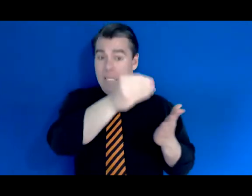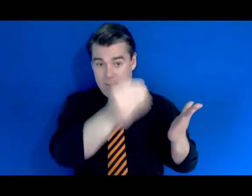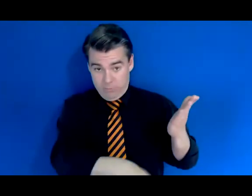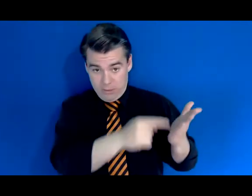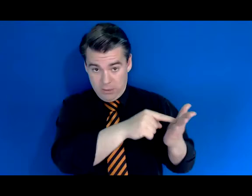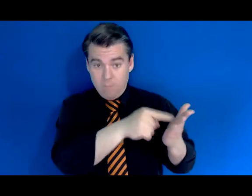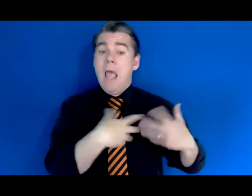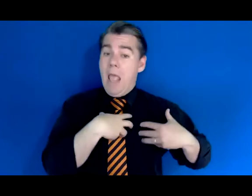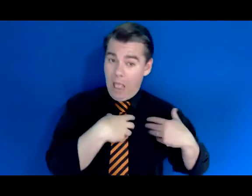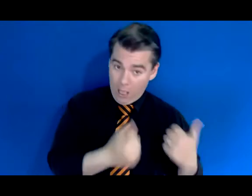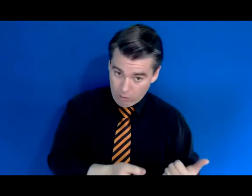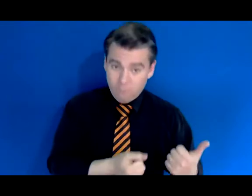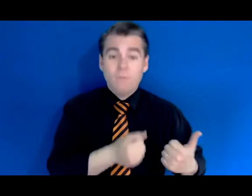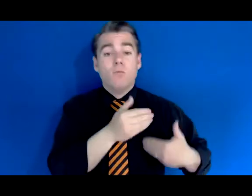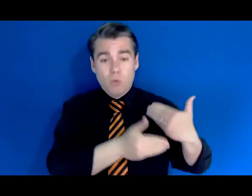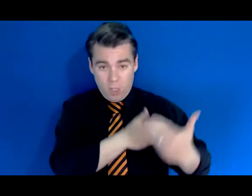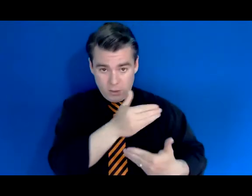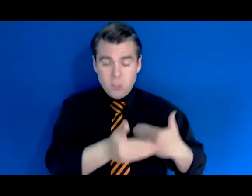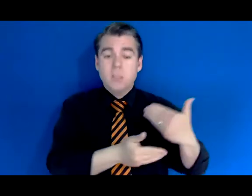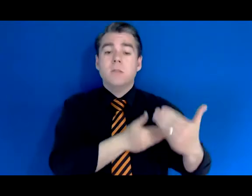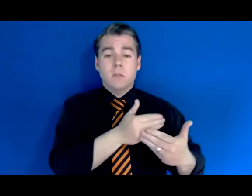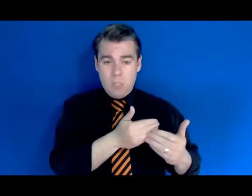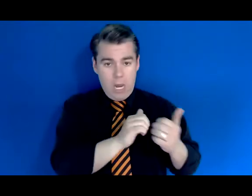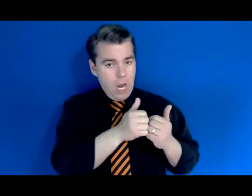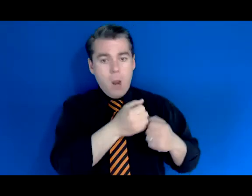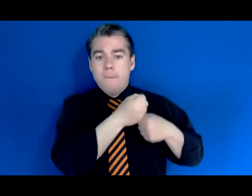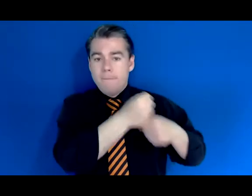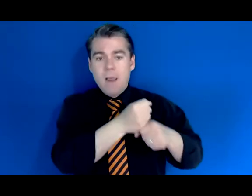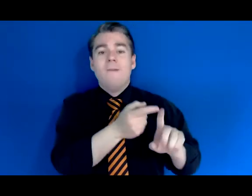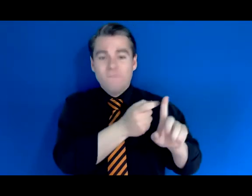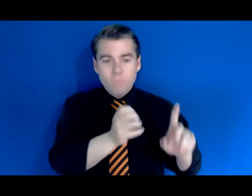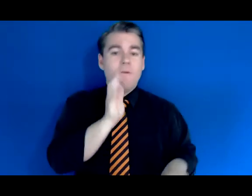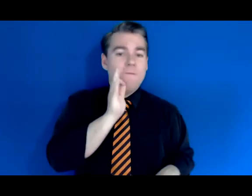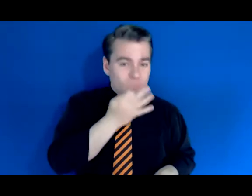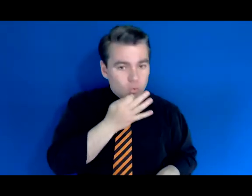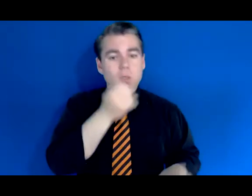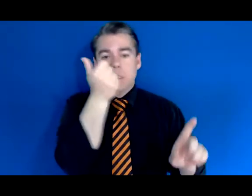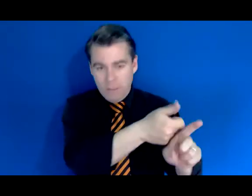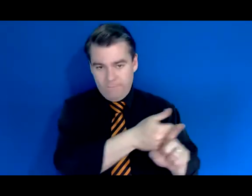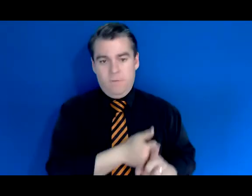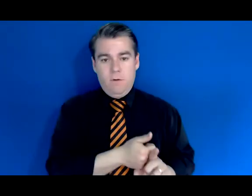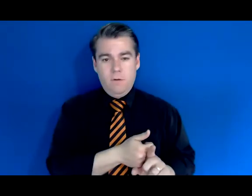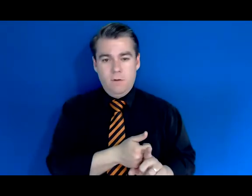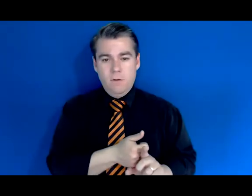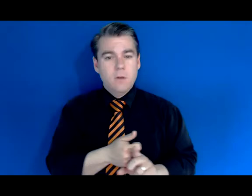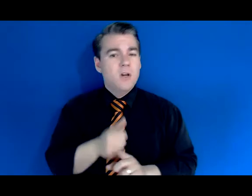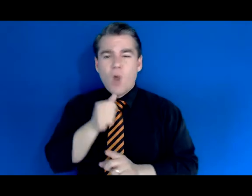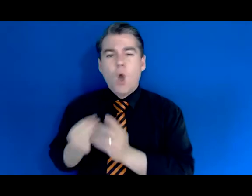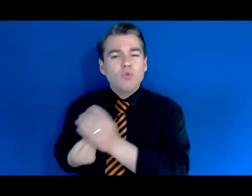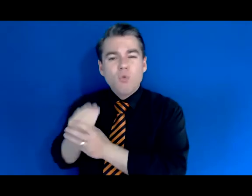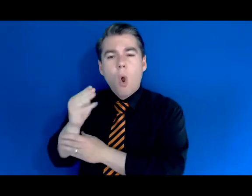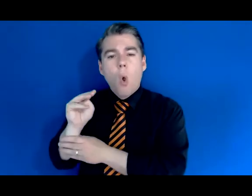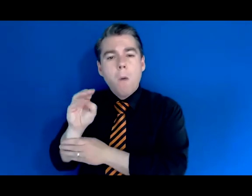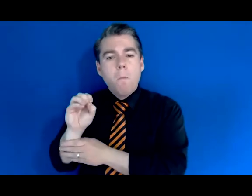healthful process of making it from citrus fruit, not from the process of growing mold on